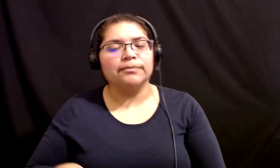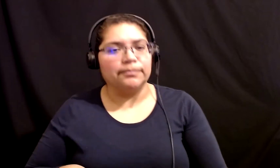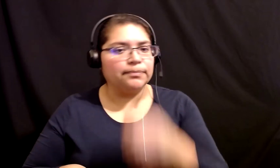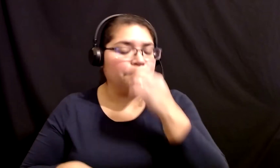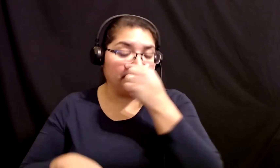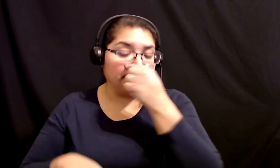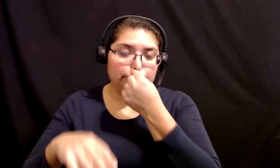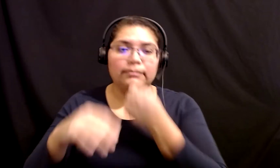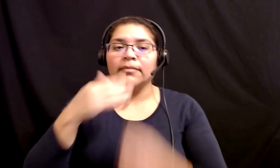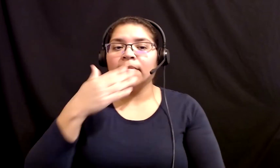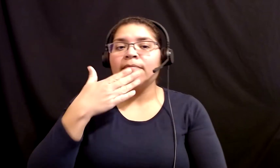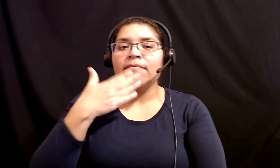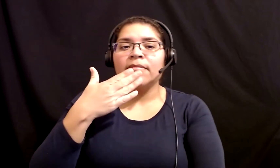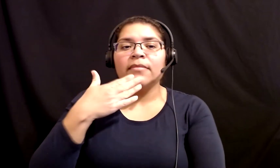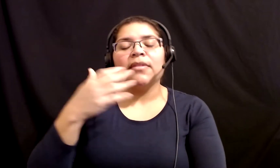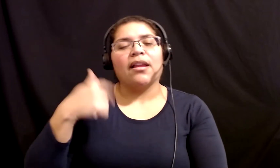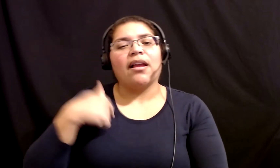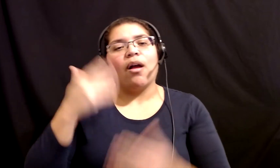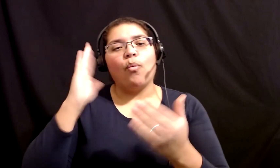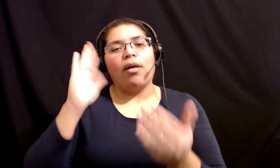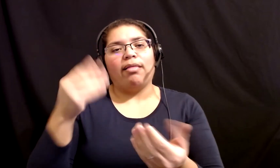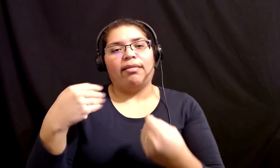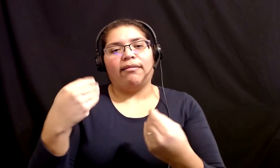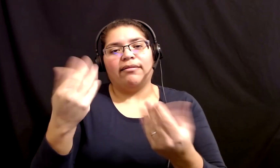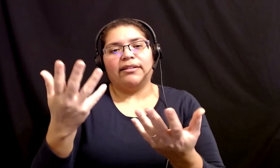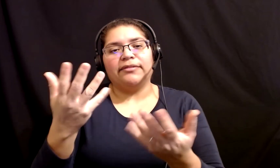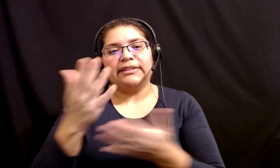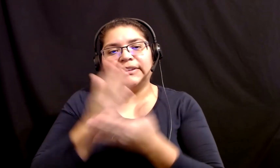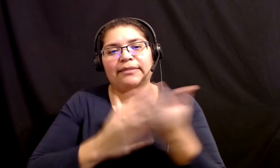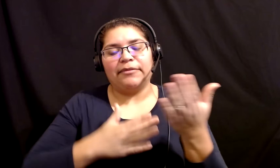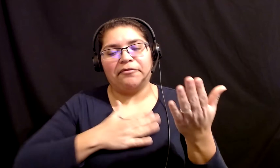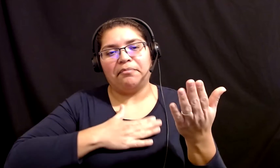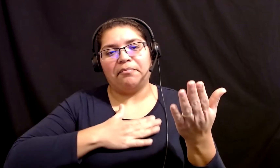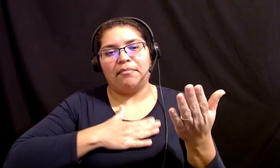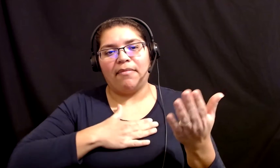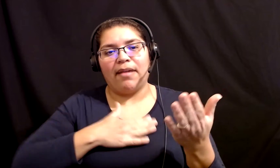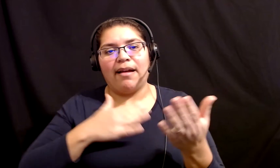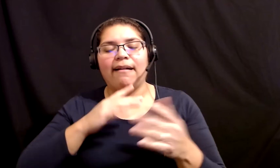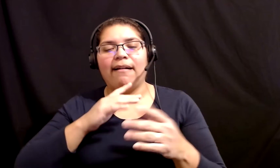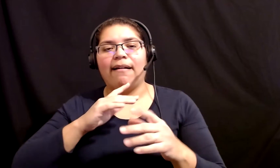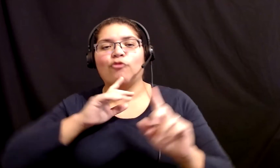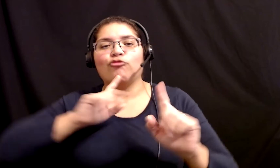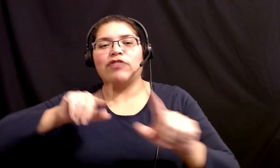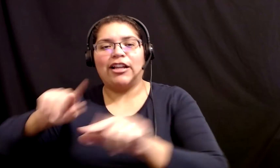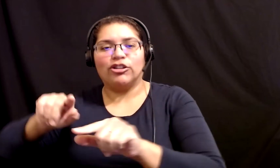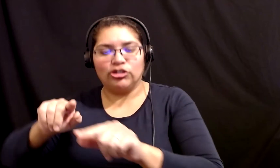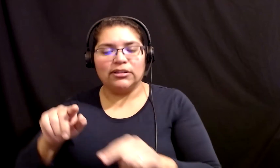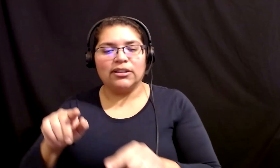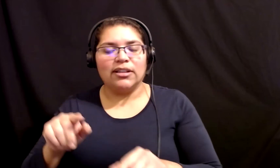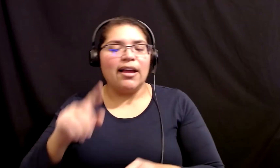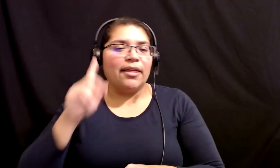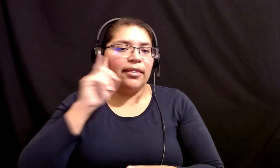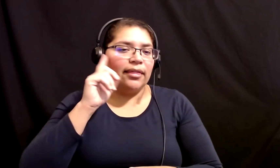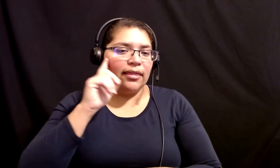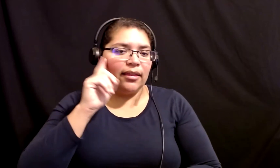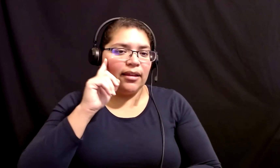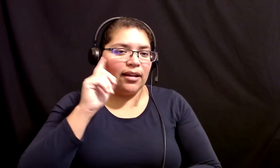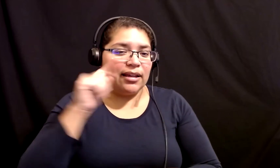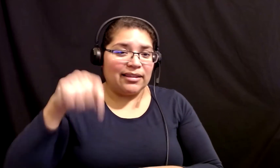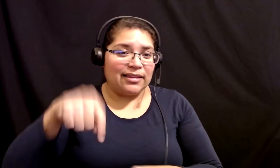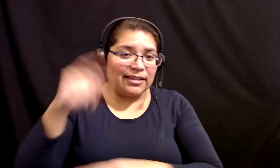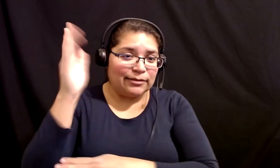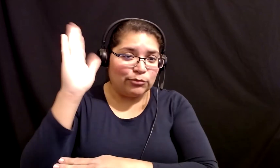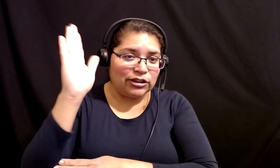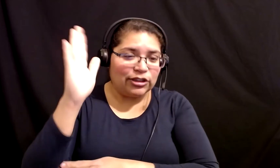Thank you. So I'll just give some of my reactions, and I think this presentation